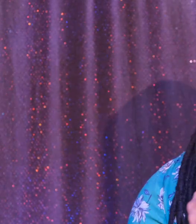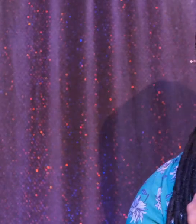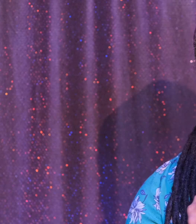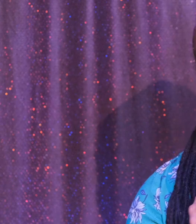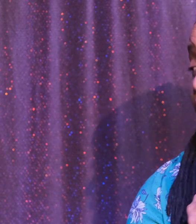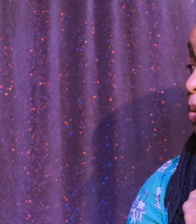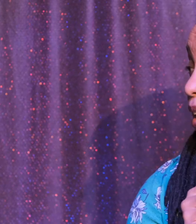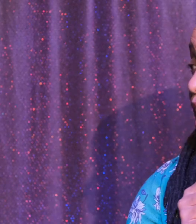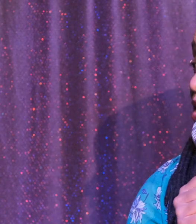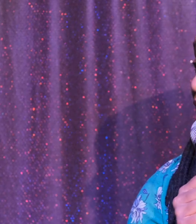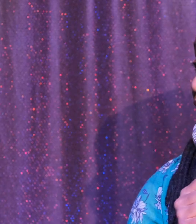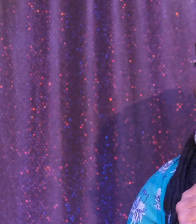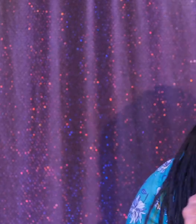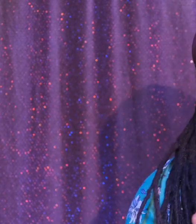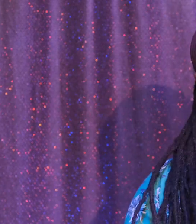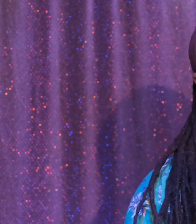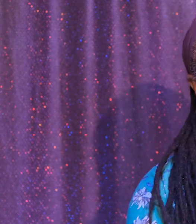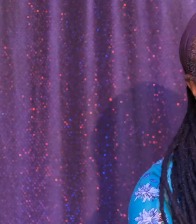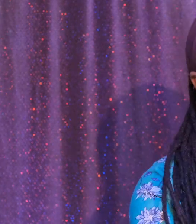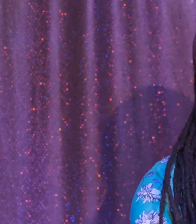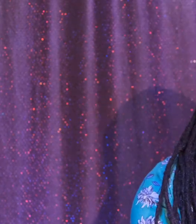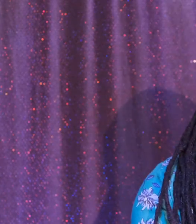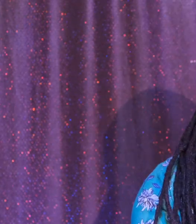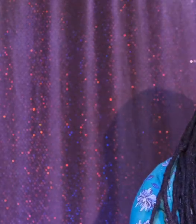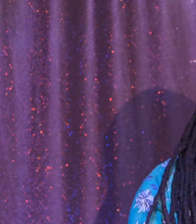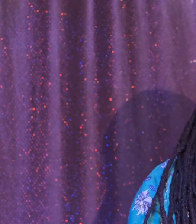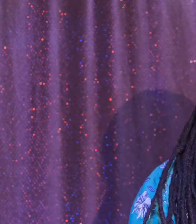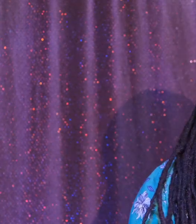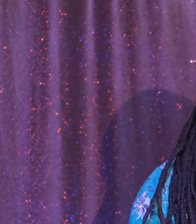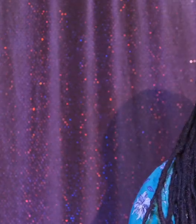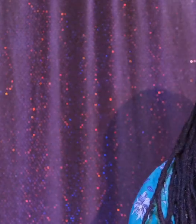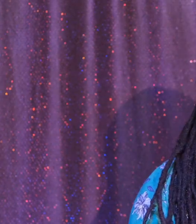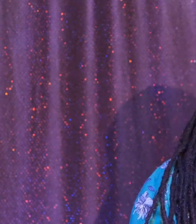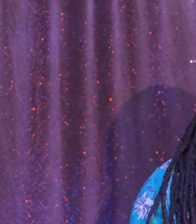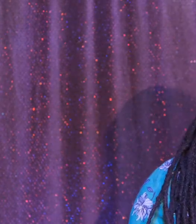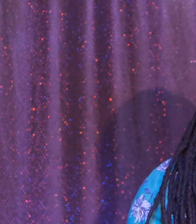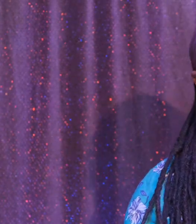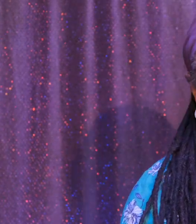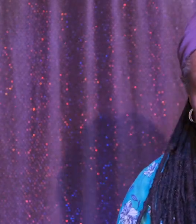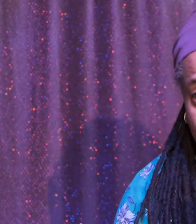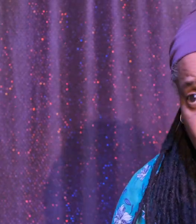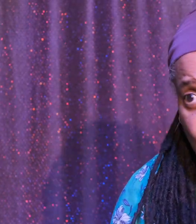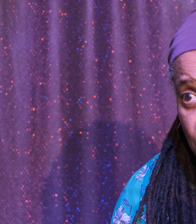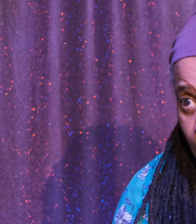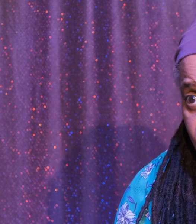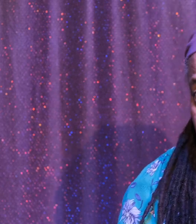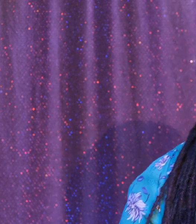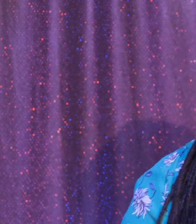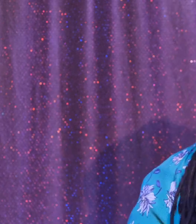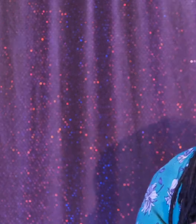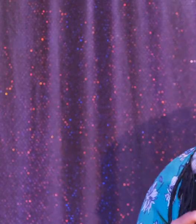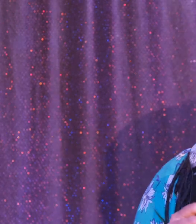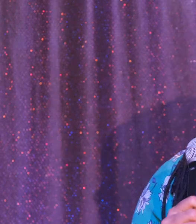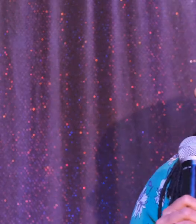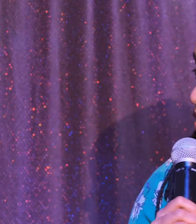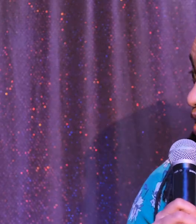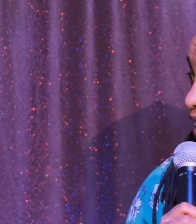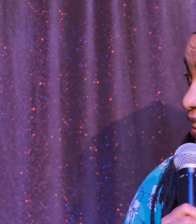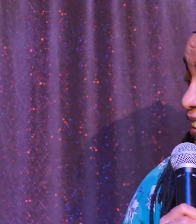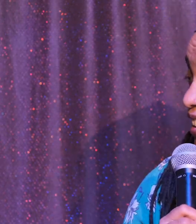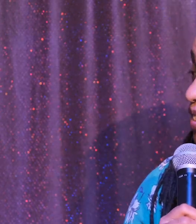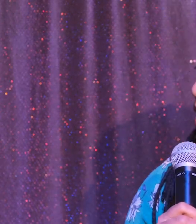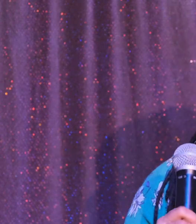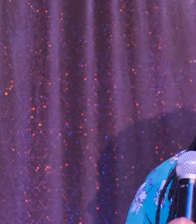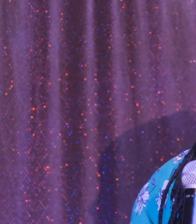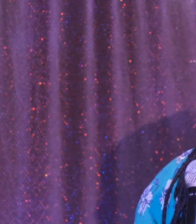Your 1983 essay, folks, is on the back in there, and you can see where her professor marked, you know, things